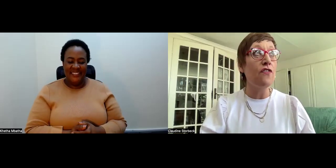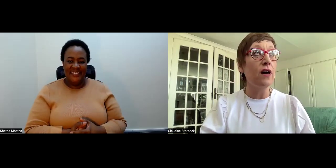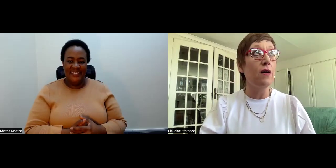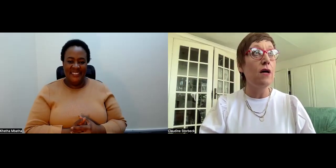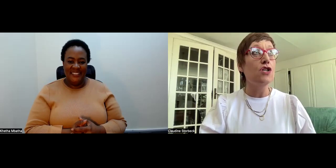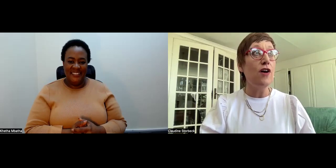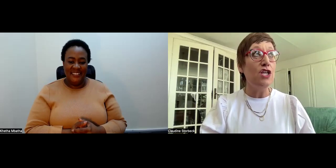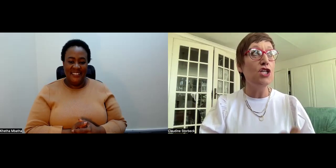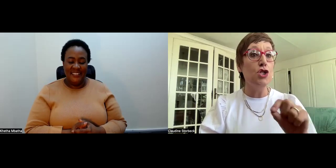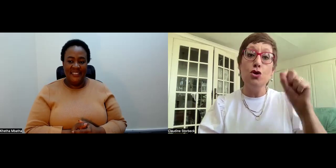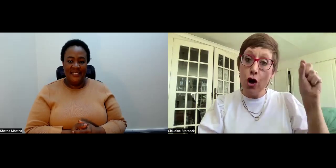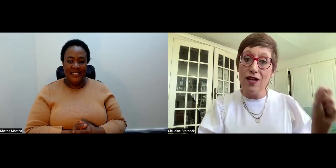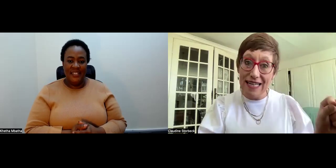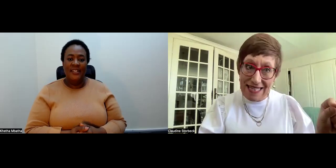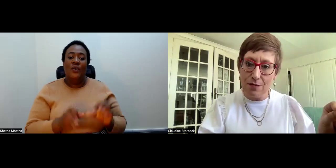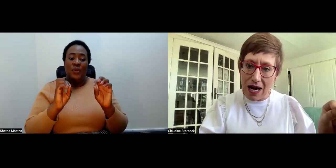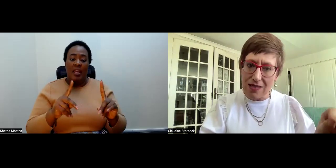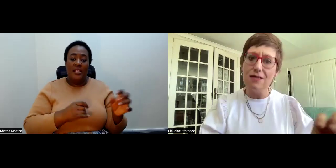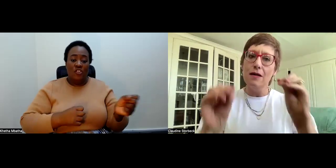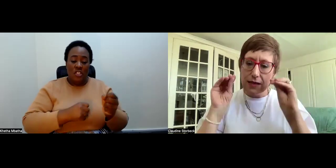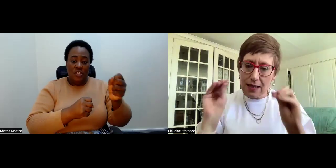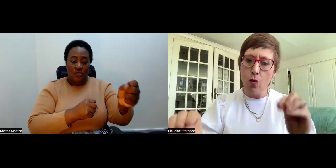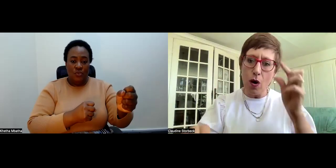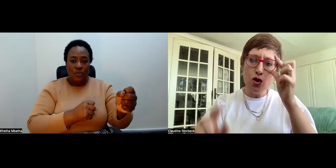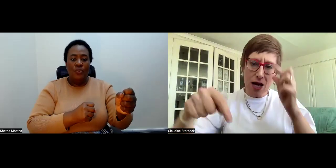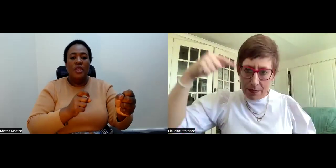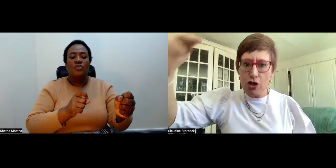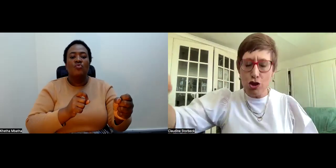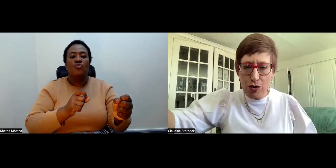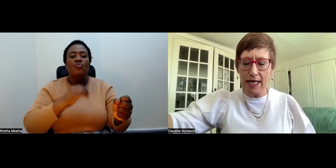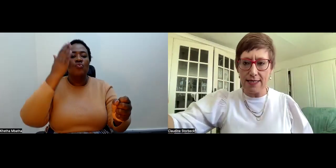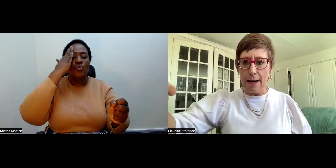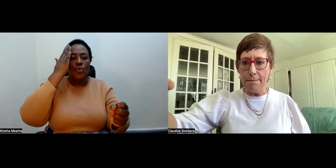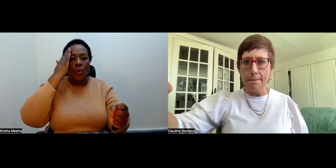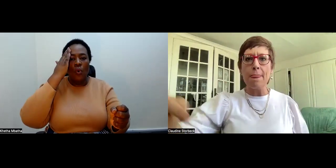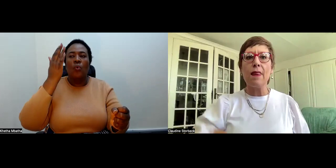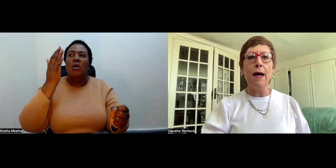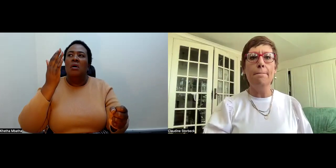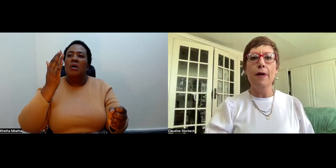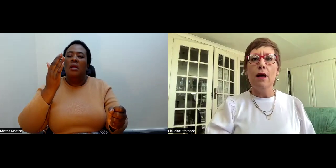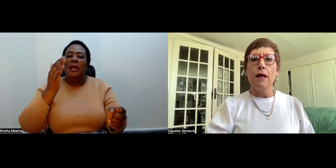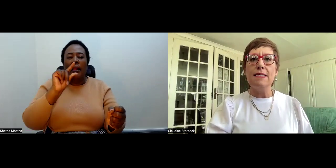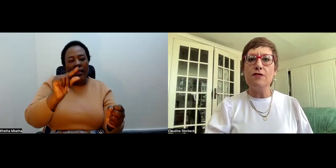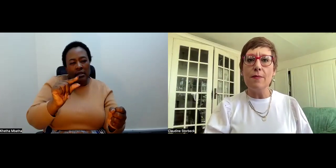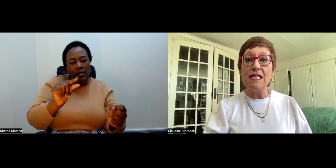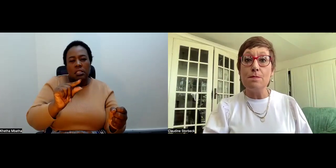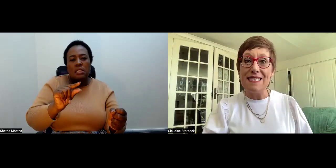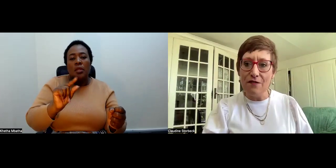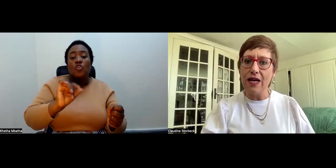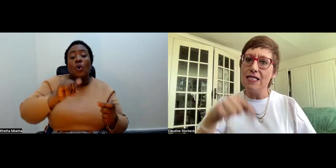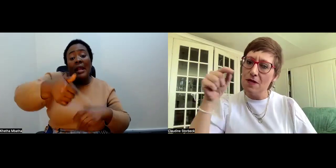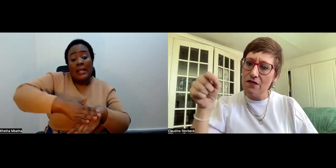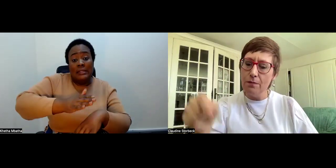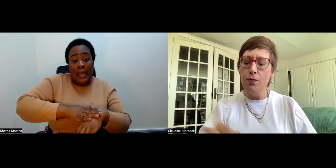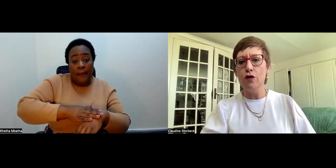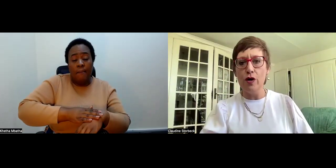Which of the strategies do you know the least amount? What would you like me to do next time? Is there something